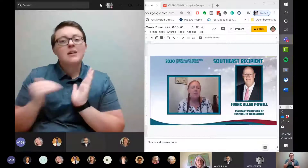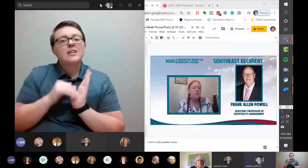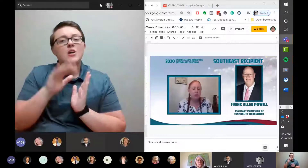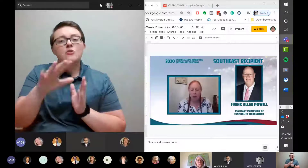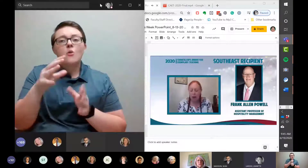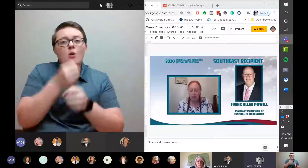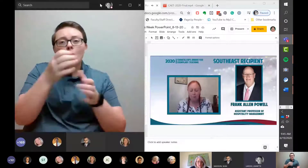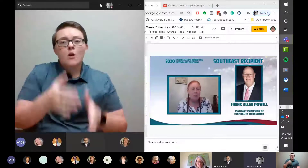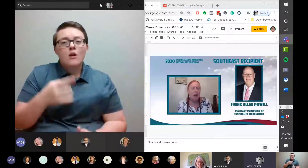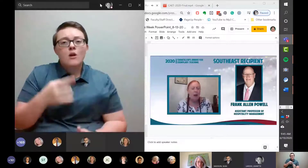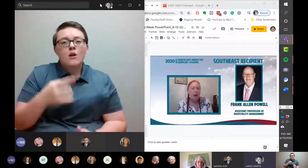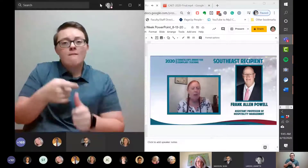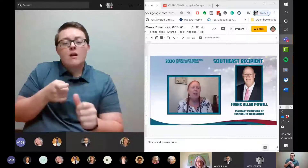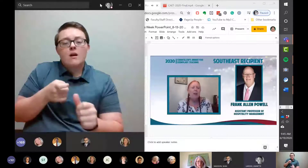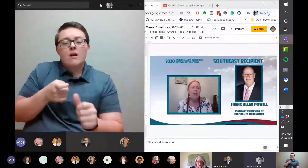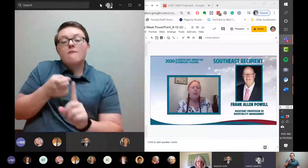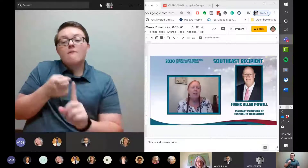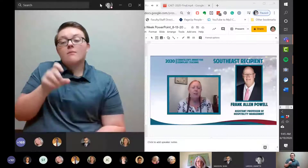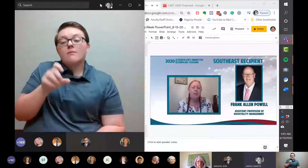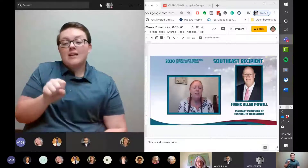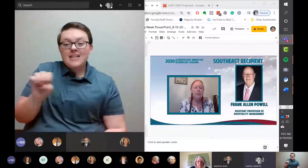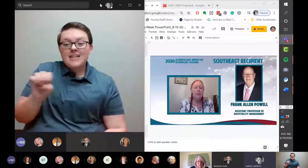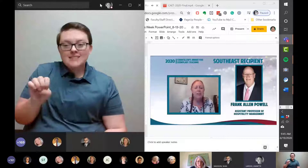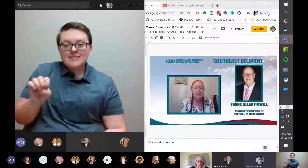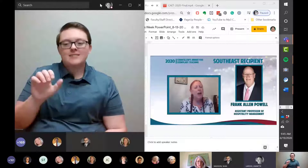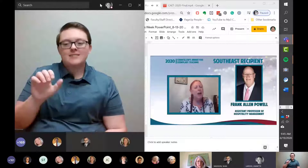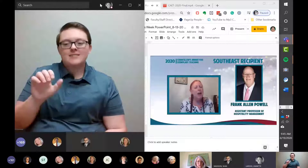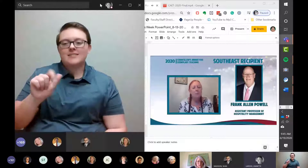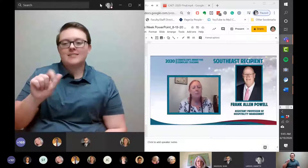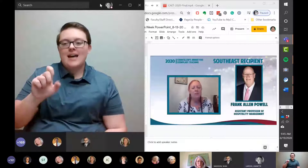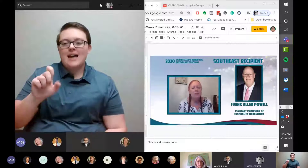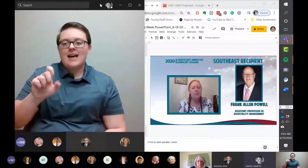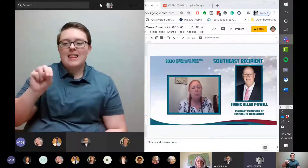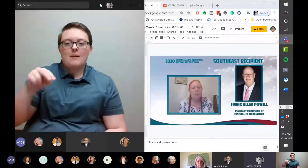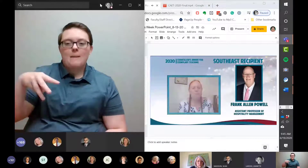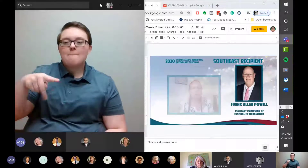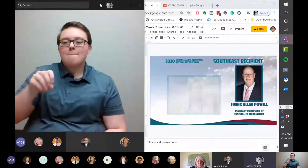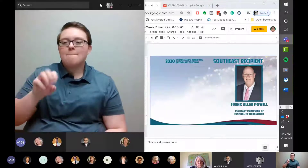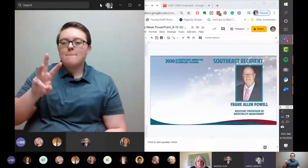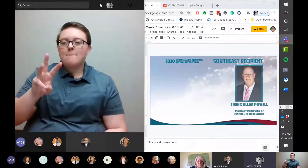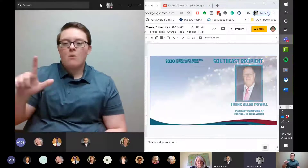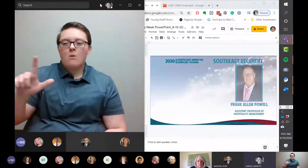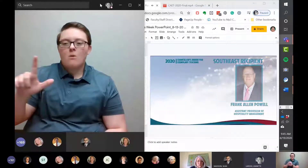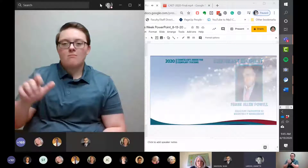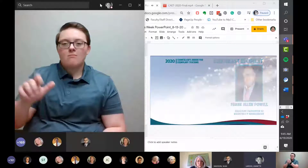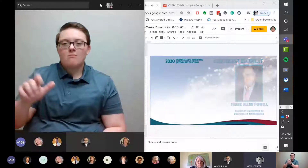is Mr. Alan Powell. Congratulations, Alan. I'm so very proud of you.